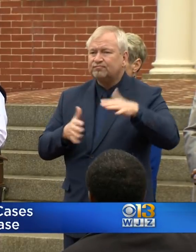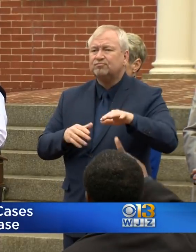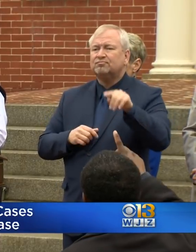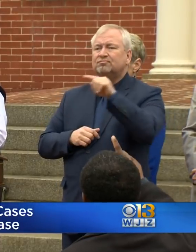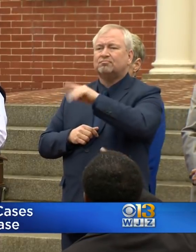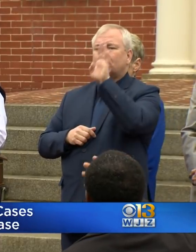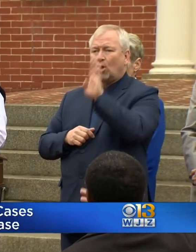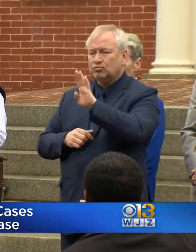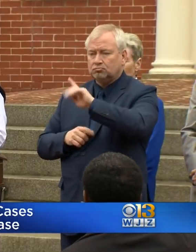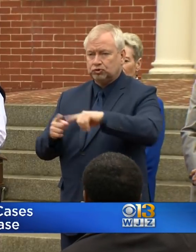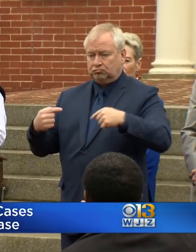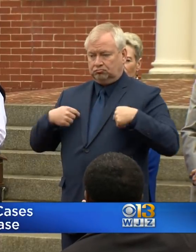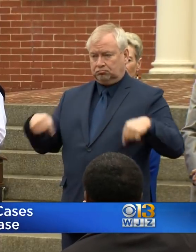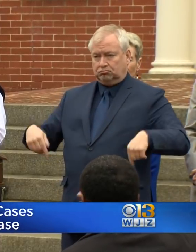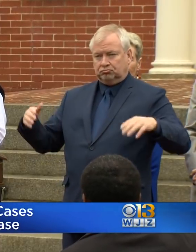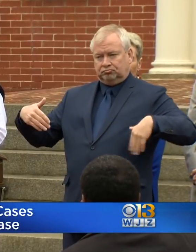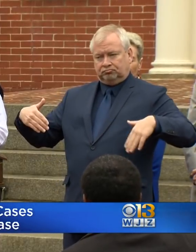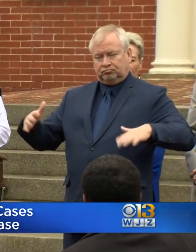yet.